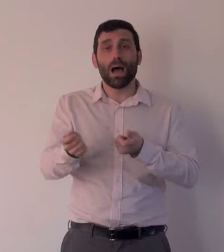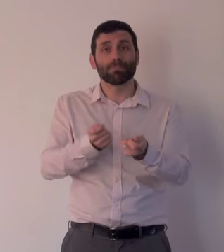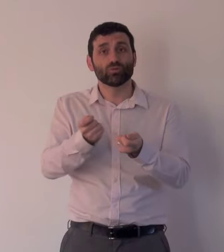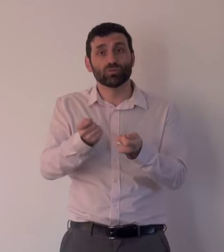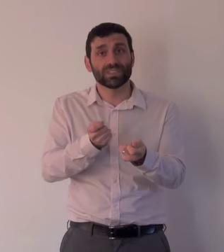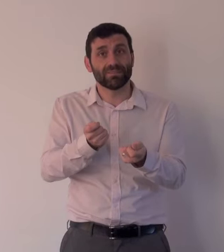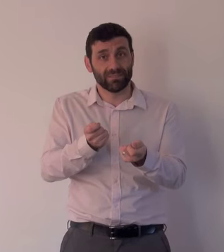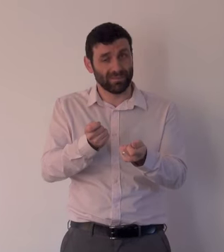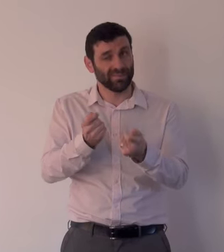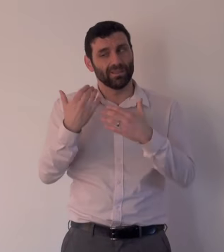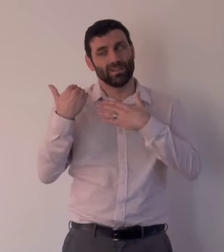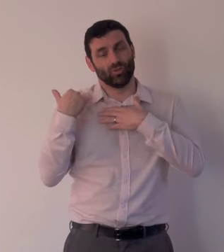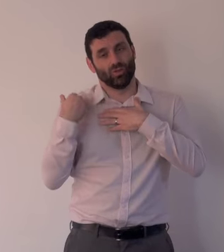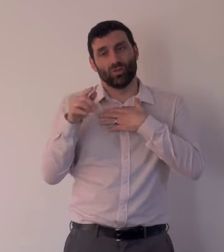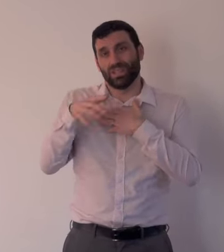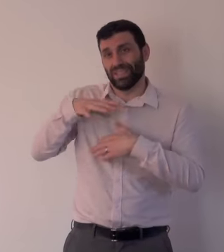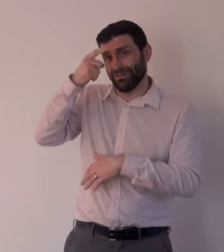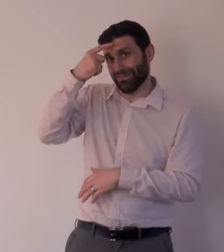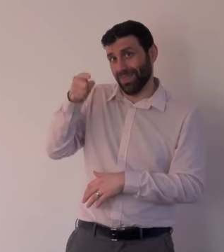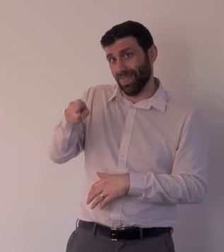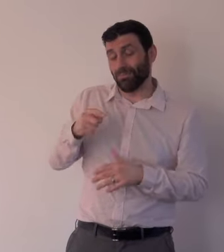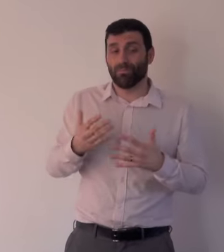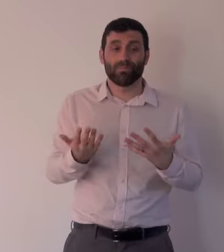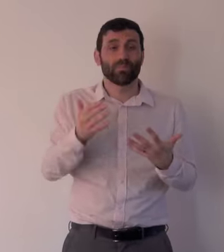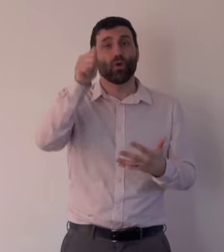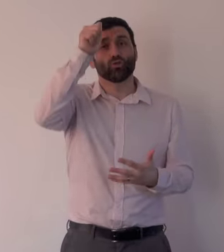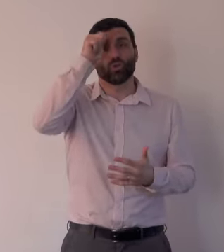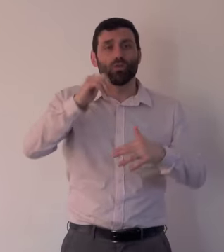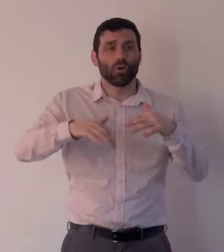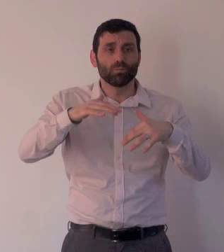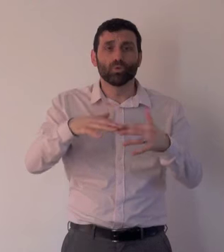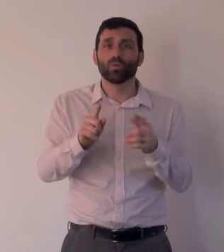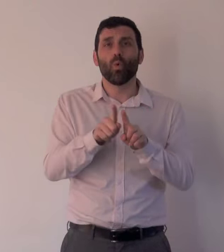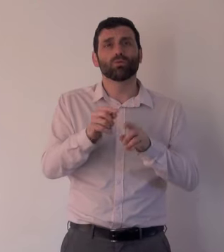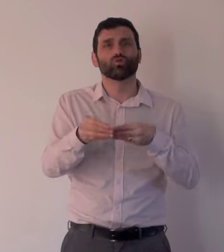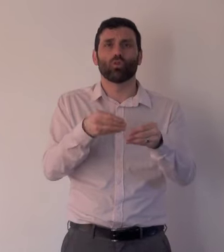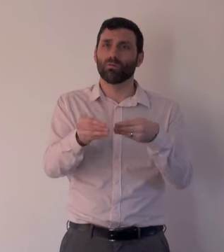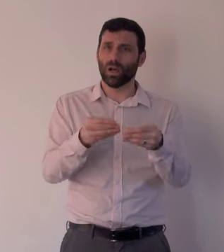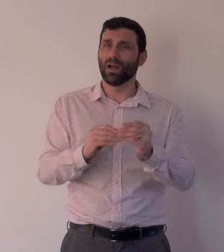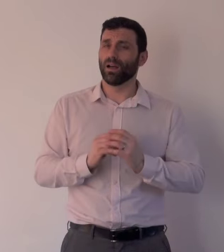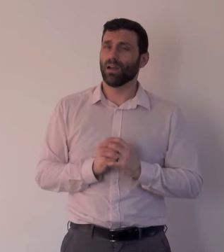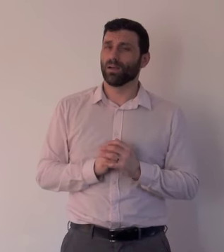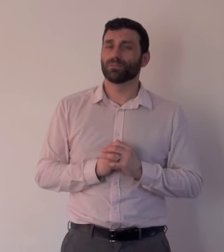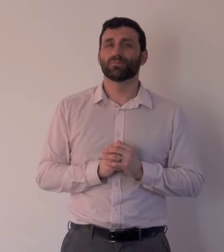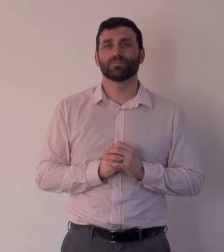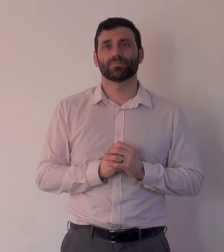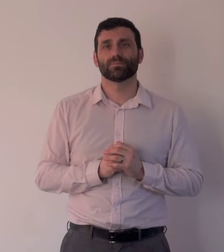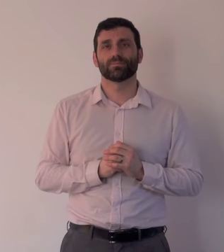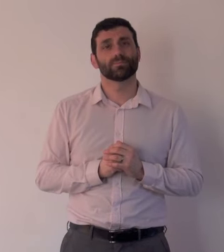So you need to understand administrative and clerical procedures, a good knowledge of computers and relevant software, and